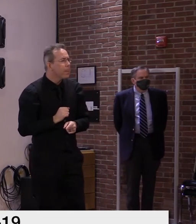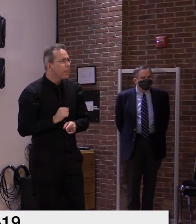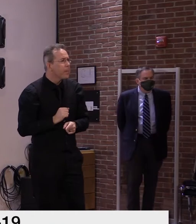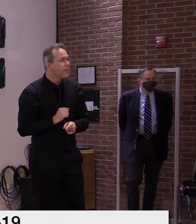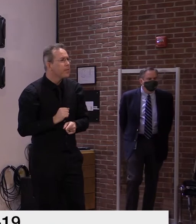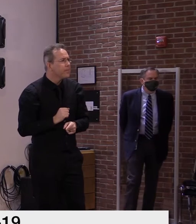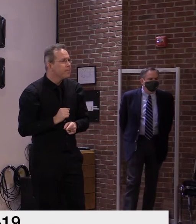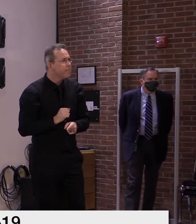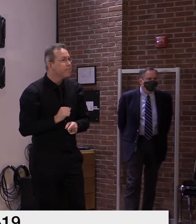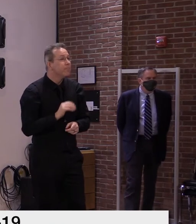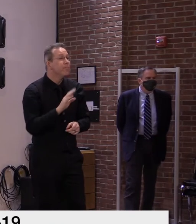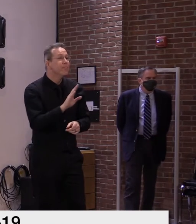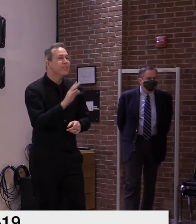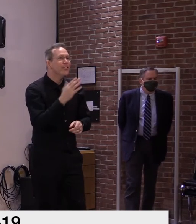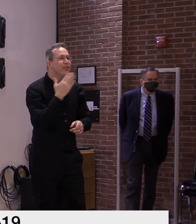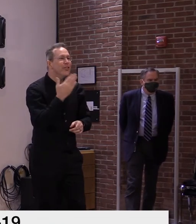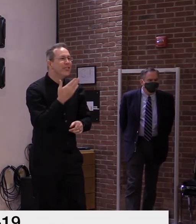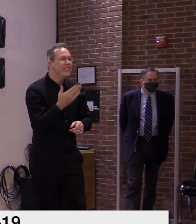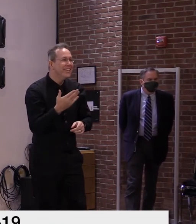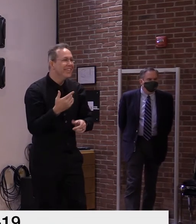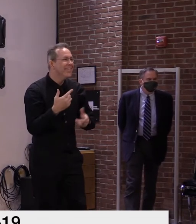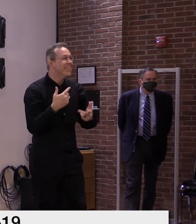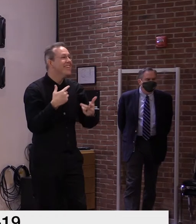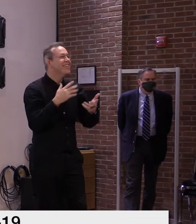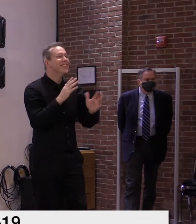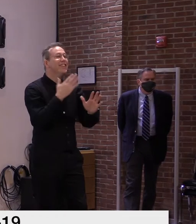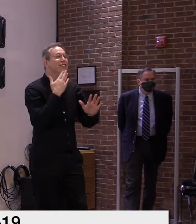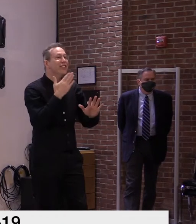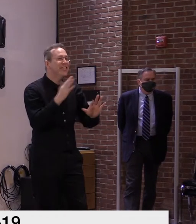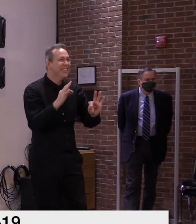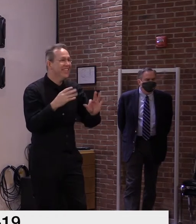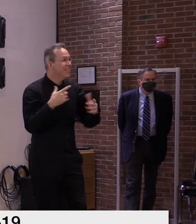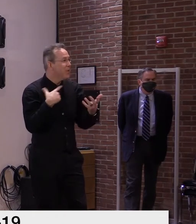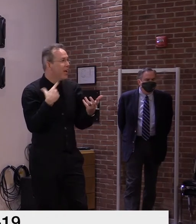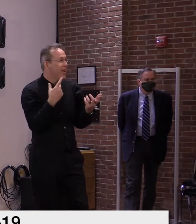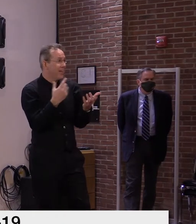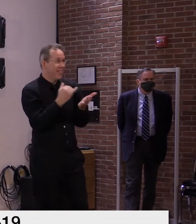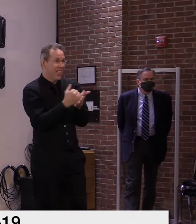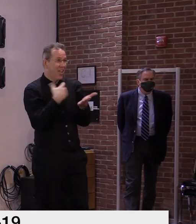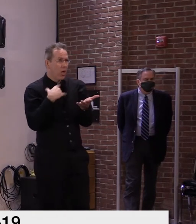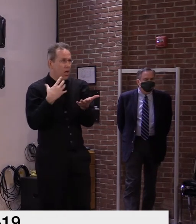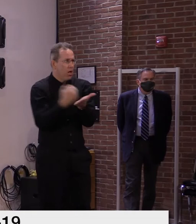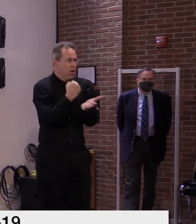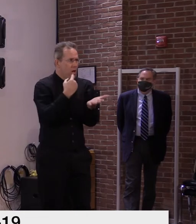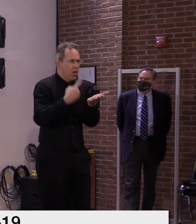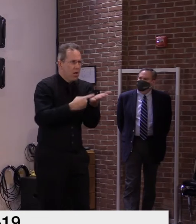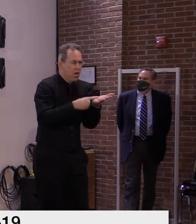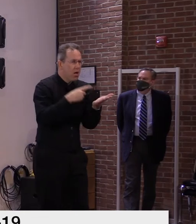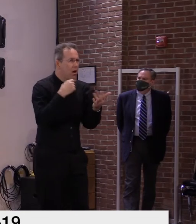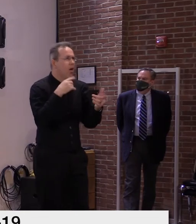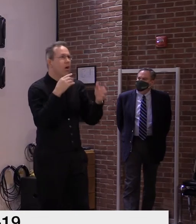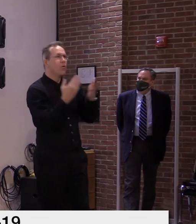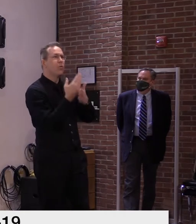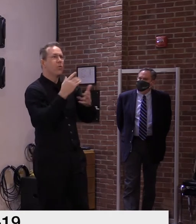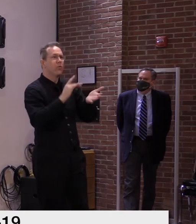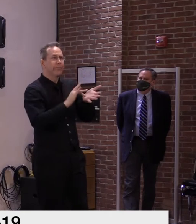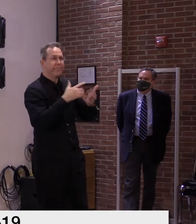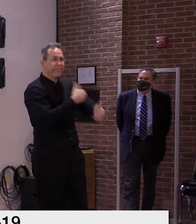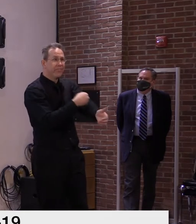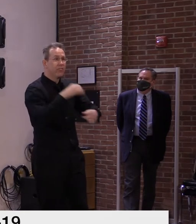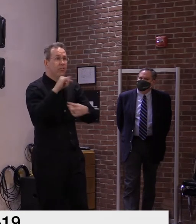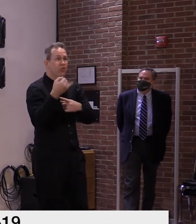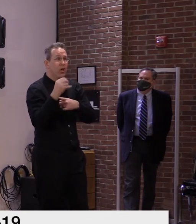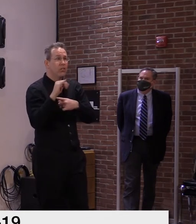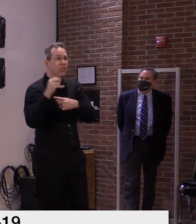against all of the strains, including in South Africa. The Pfizer and Moderna have performed